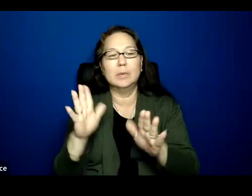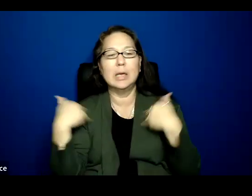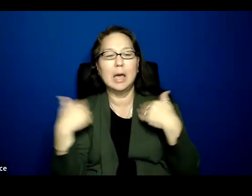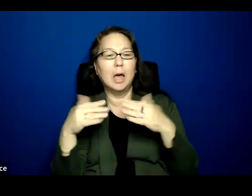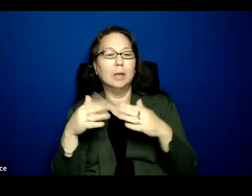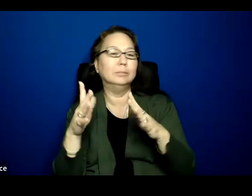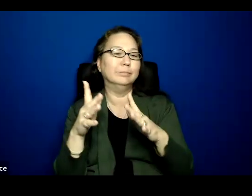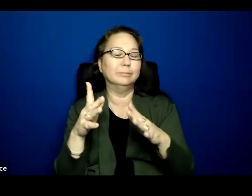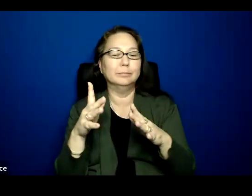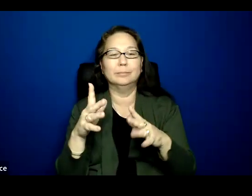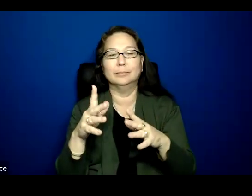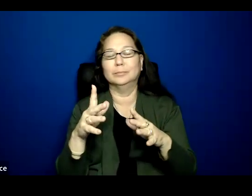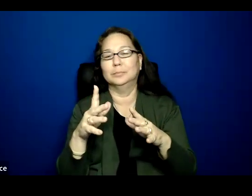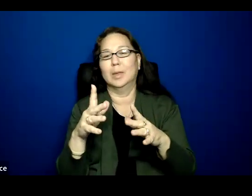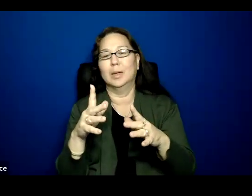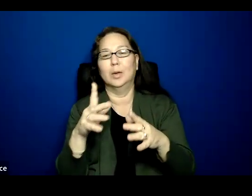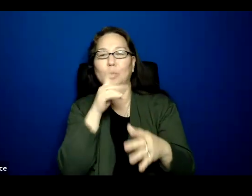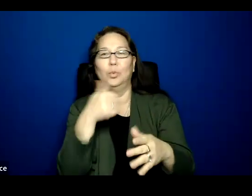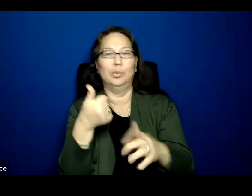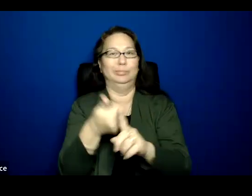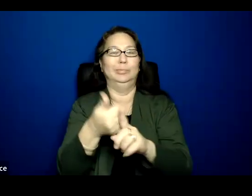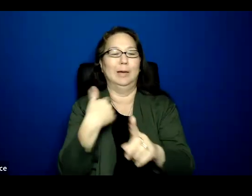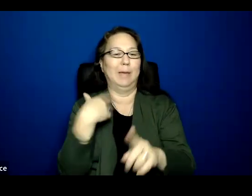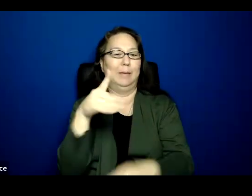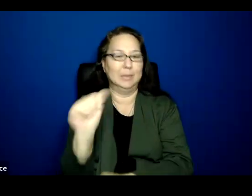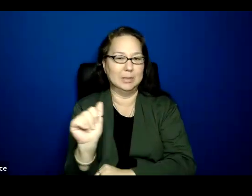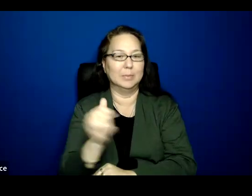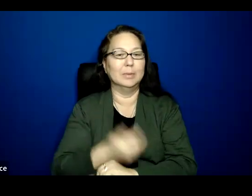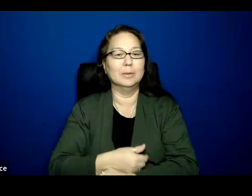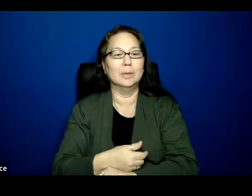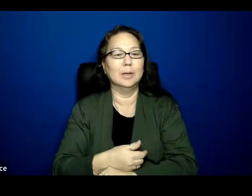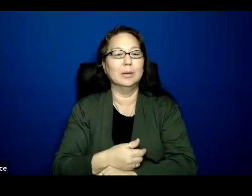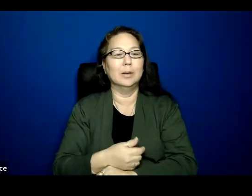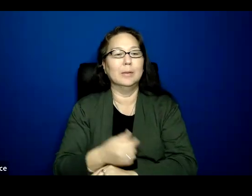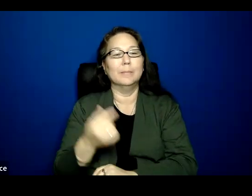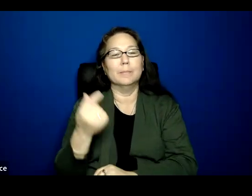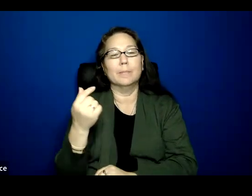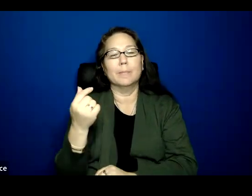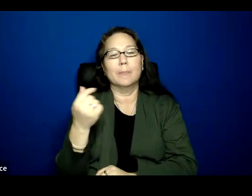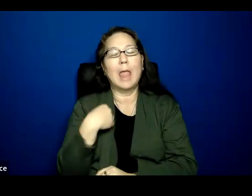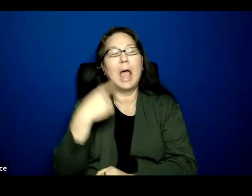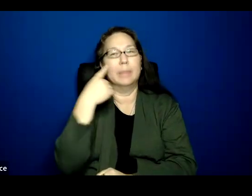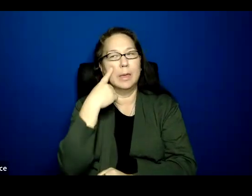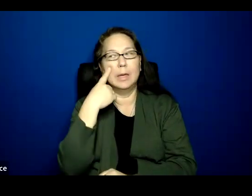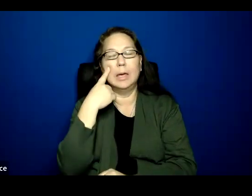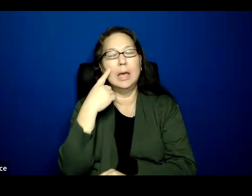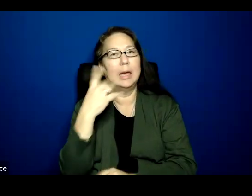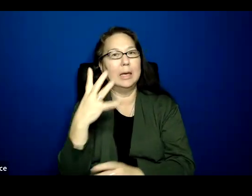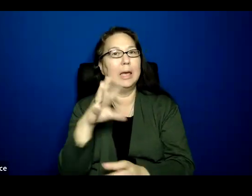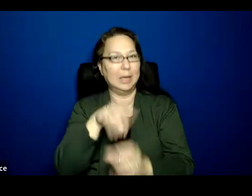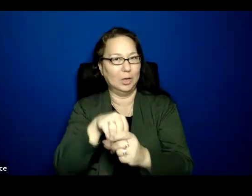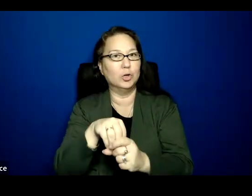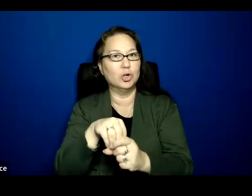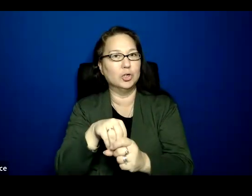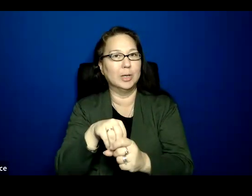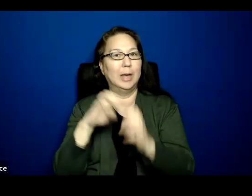right, in the way that it's moving and the speed that it's moving. I do think like inclusive education will continue to fail if